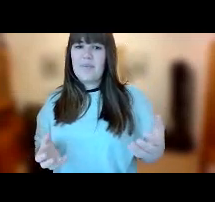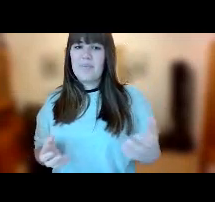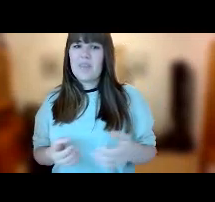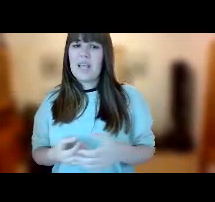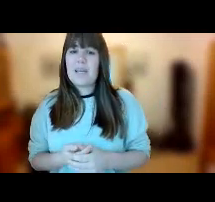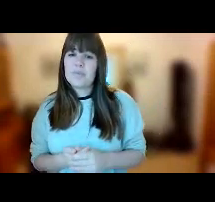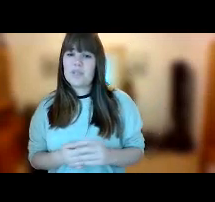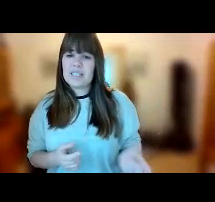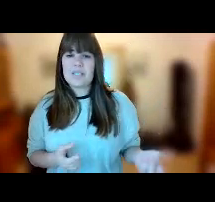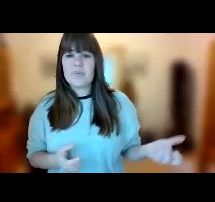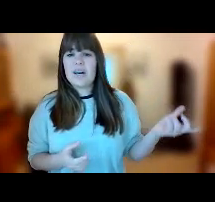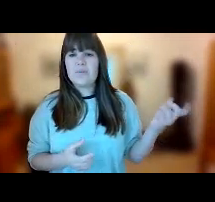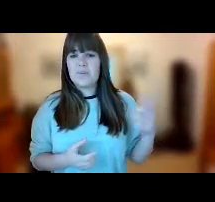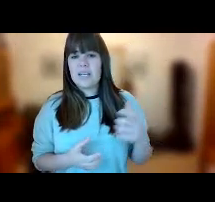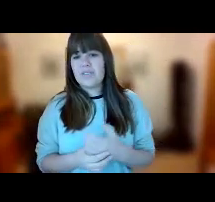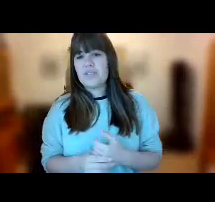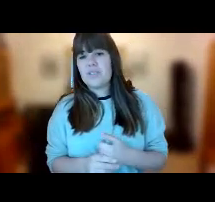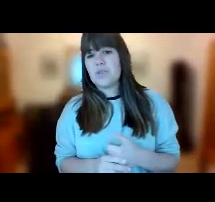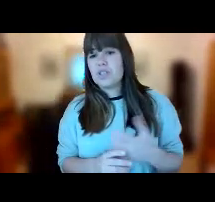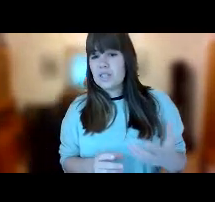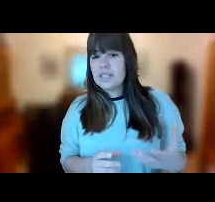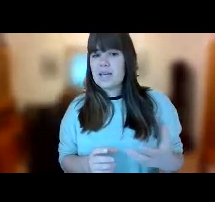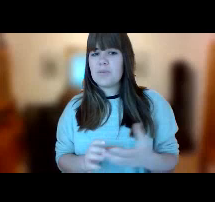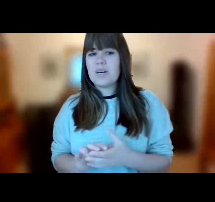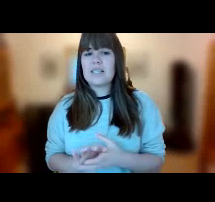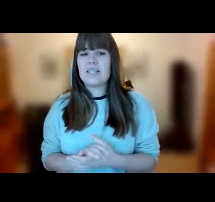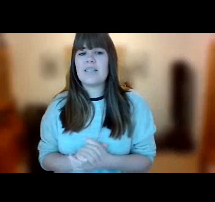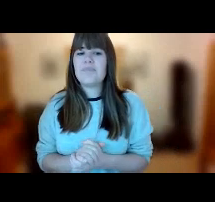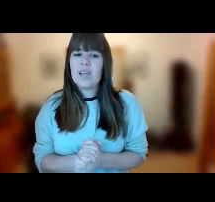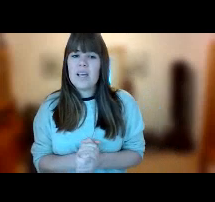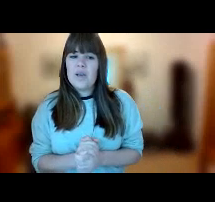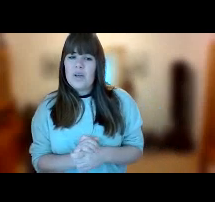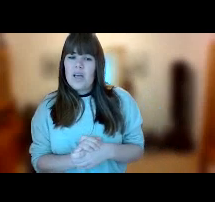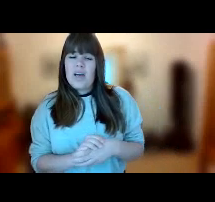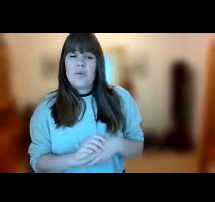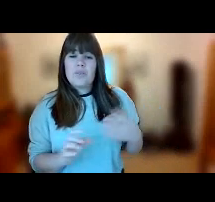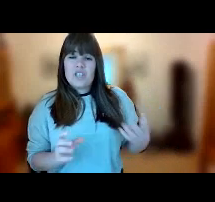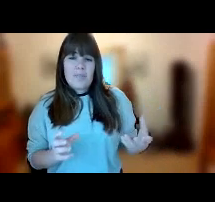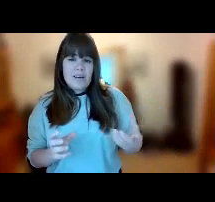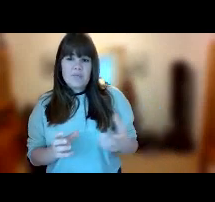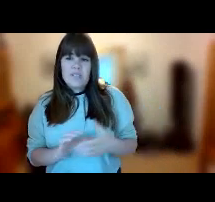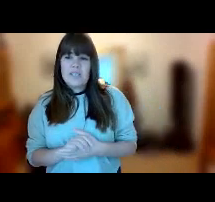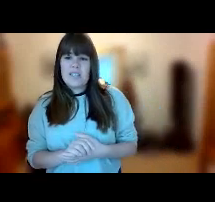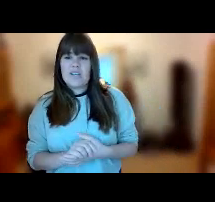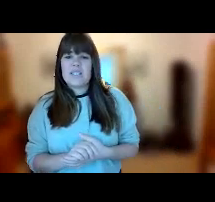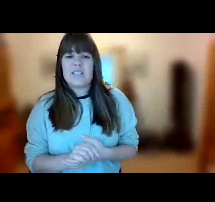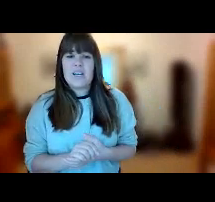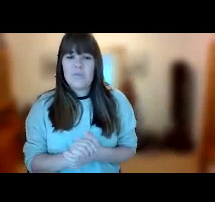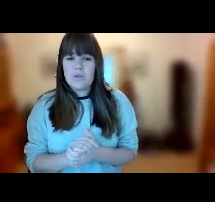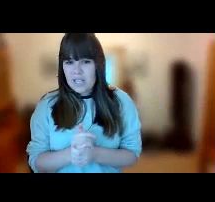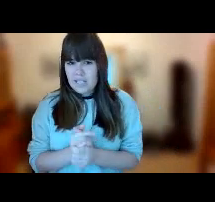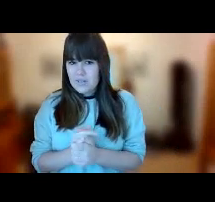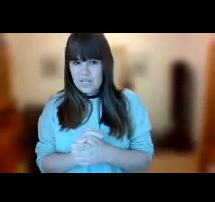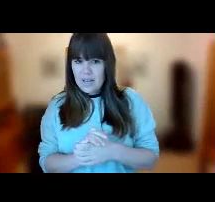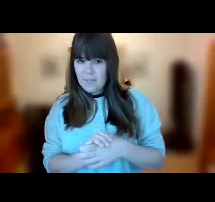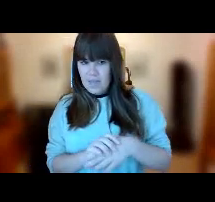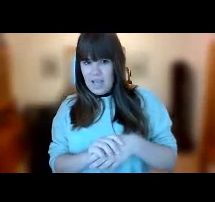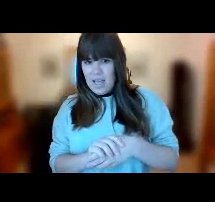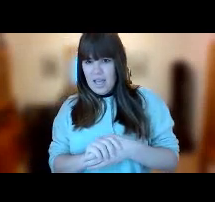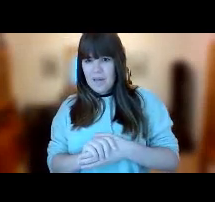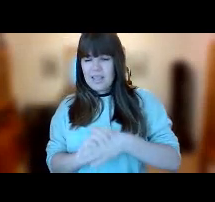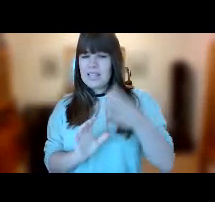disabled, able-bodied as well. We're now shifting towards non-disabled person. Wheelchair bound, so using the term wheelchair